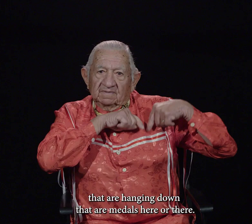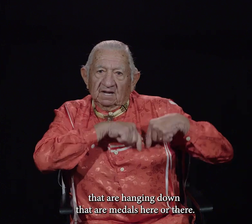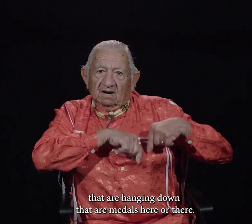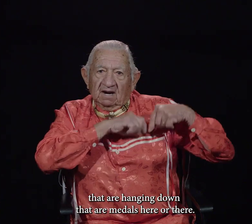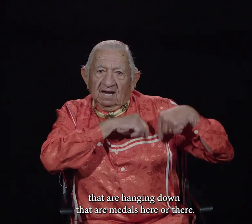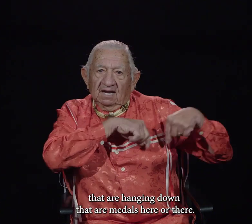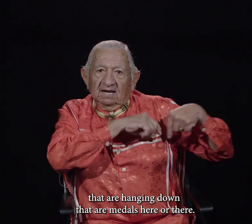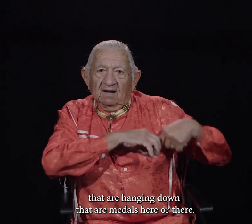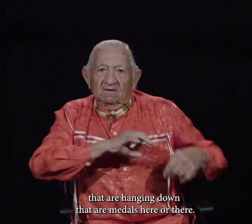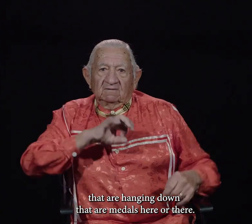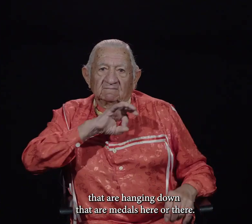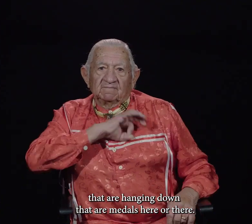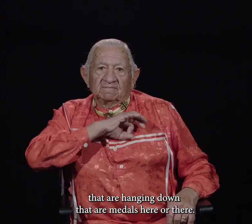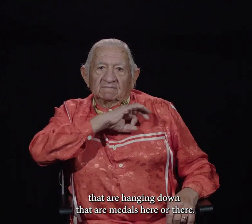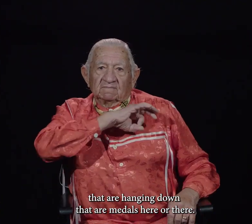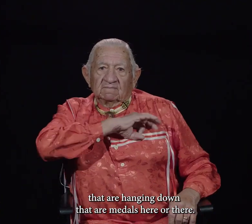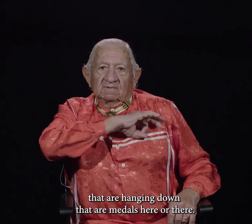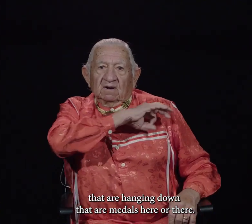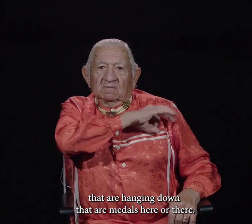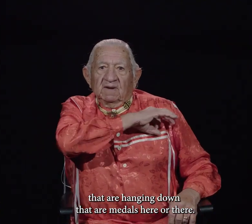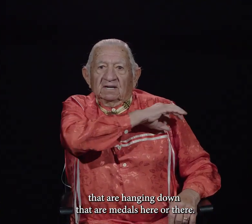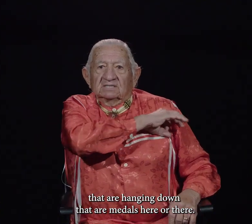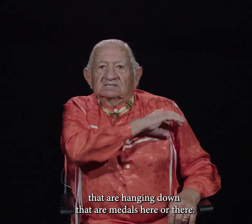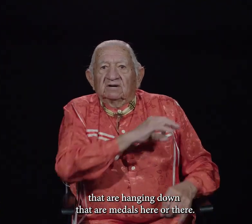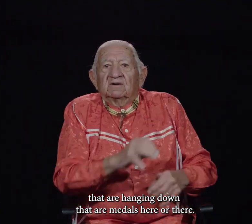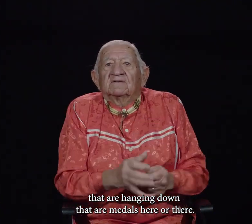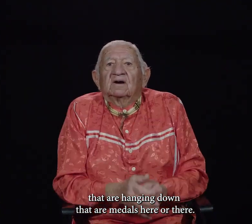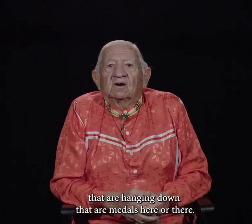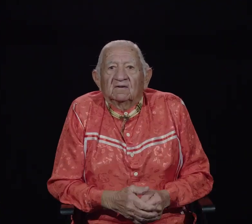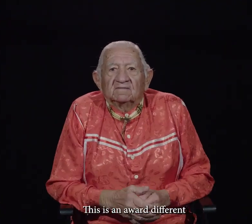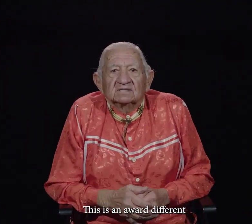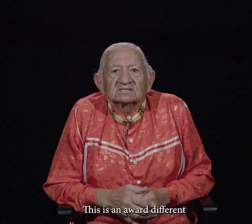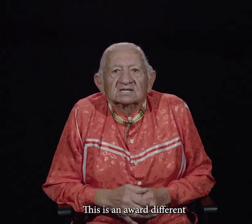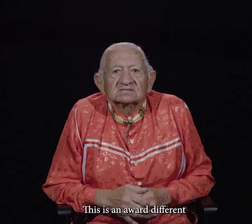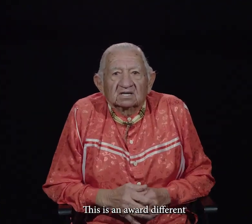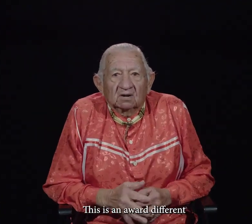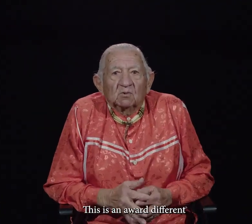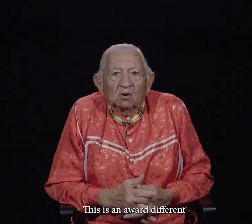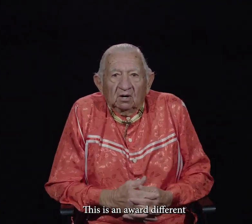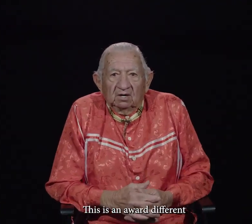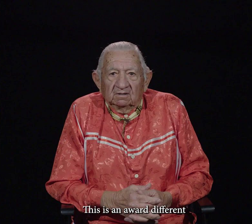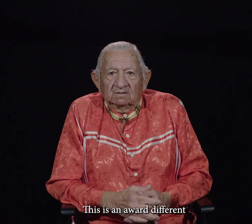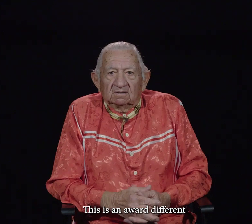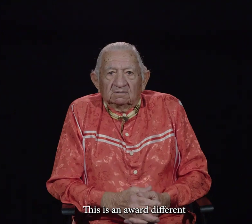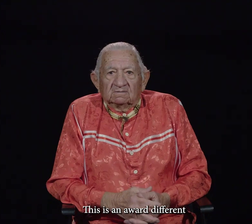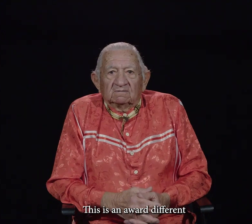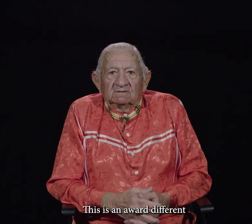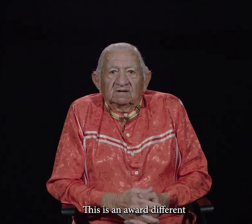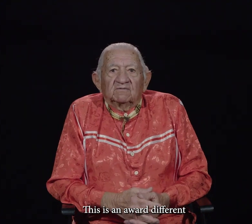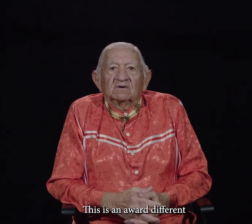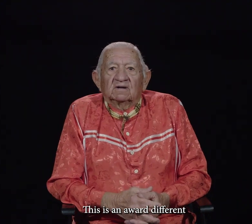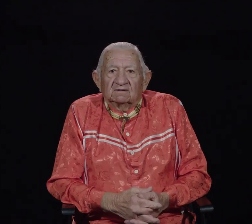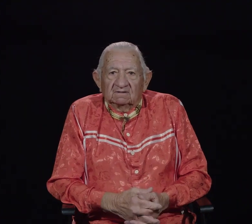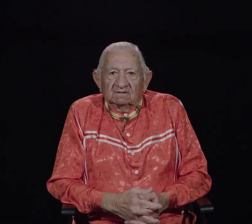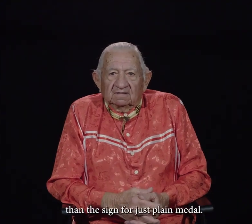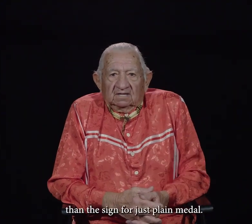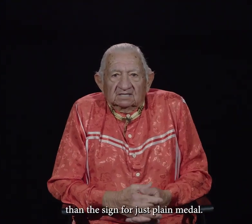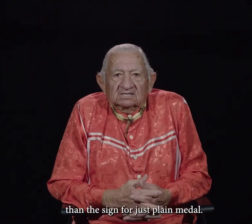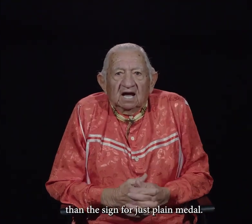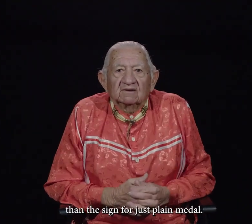that are hanging down, that are medals here and there. This is an award, different than the sign